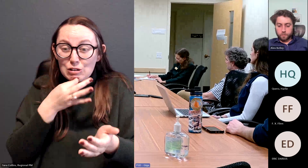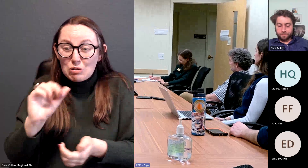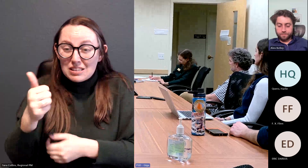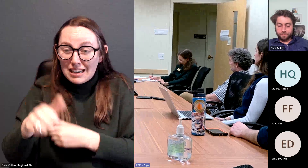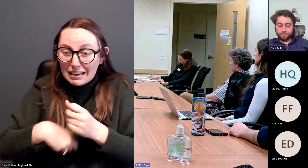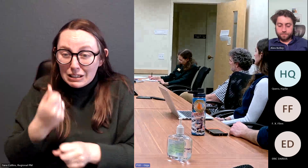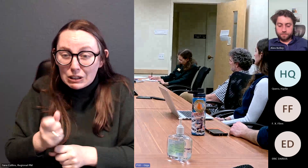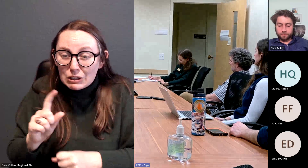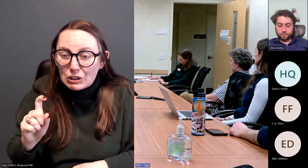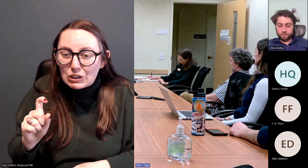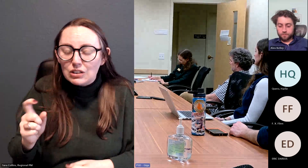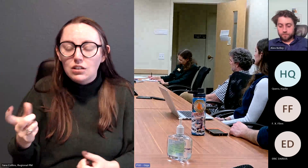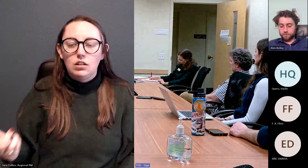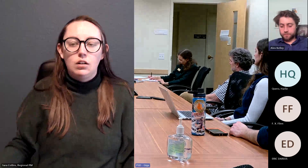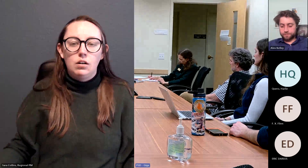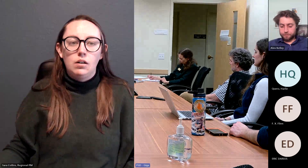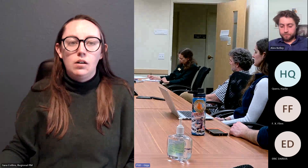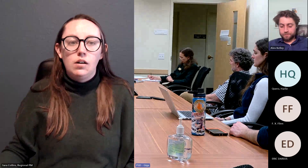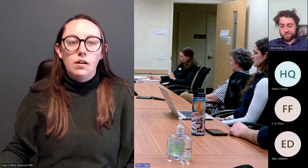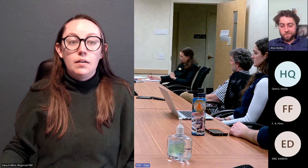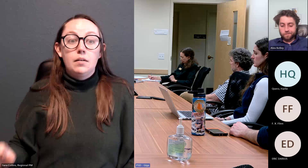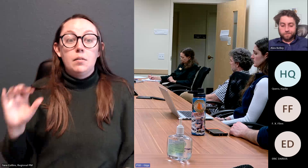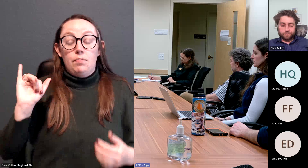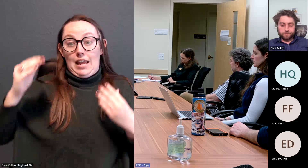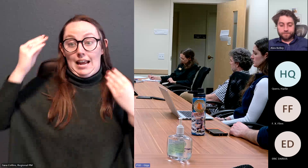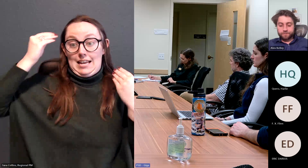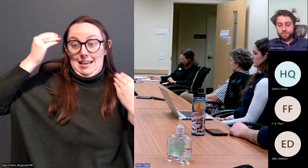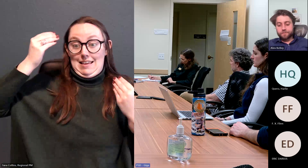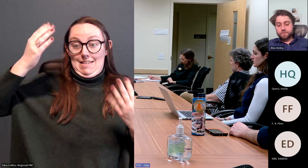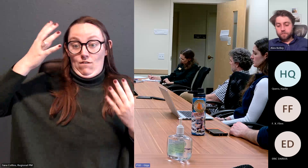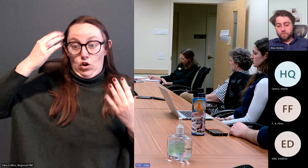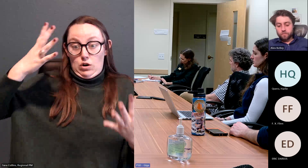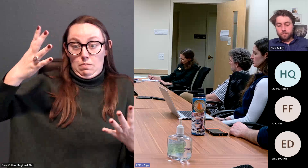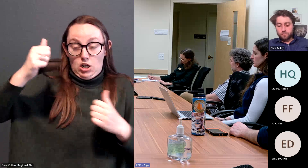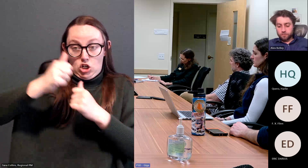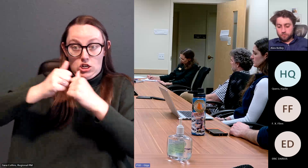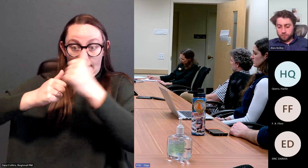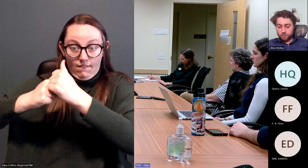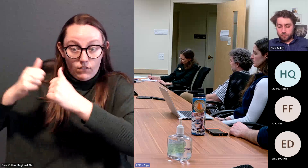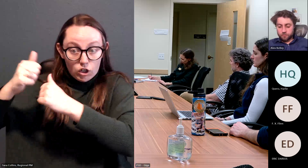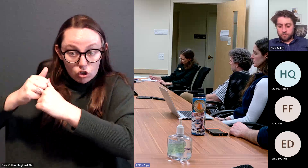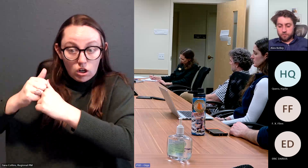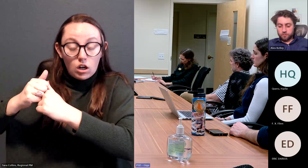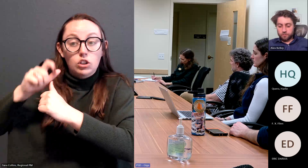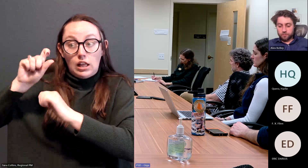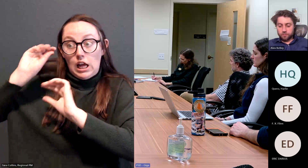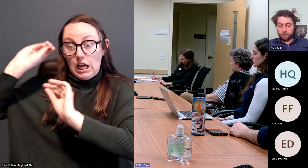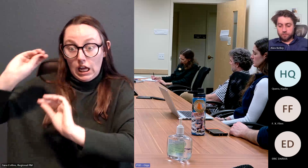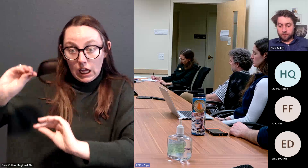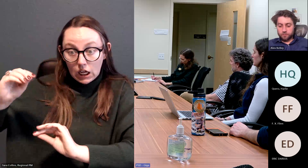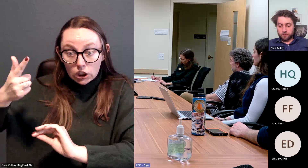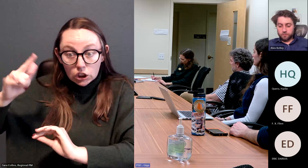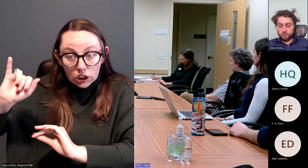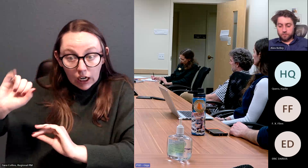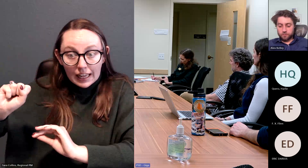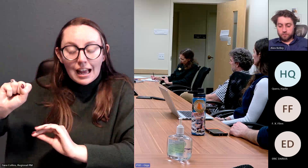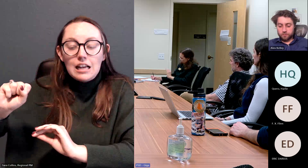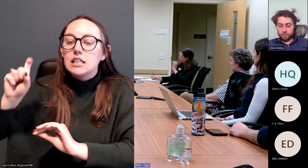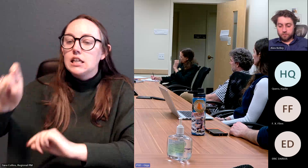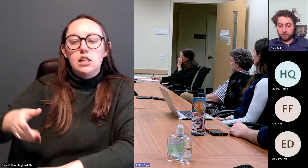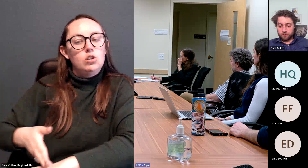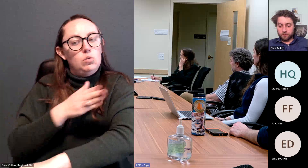put the information infrastructure, which is based on a GIS inventory of what's in the public right of way. As far as secrets, there's